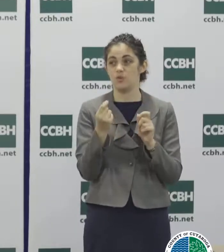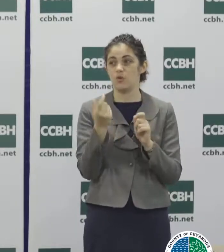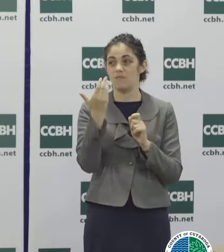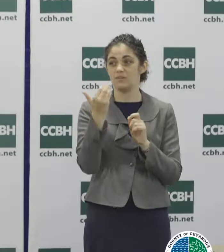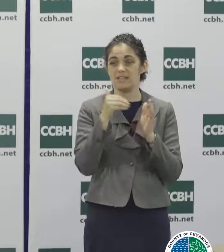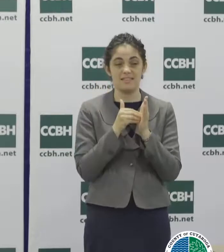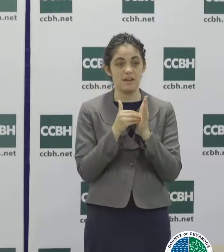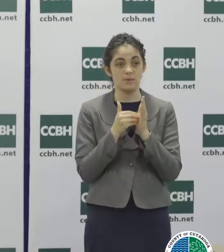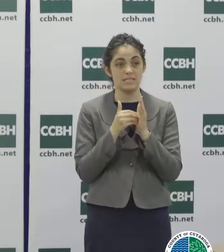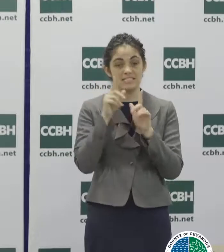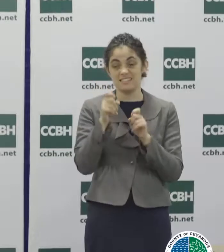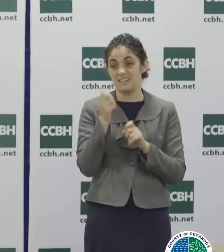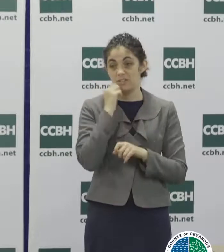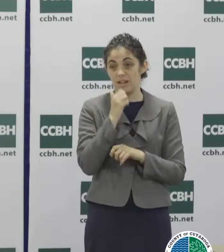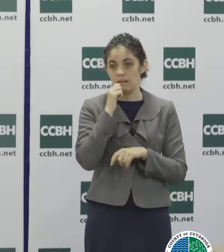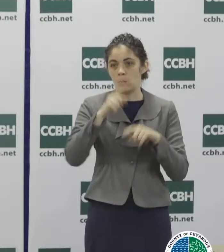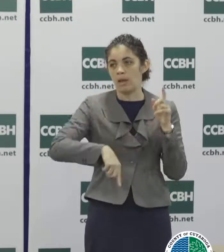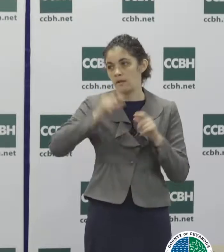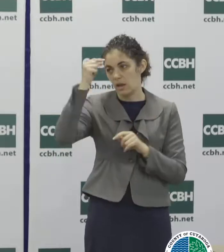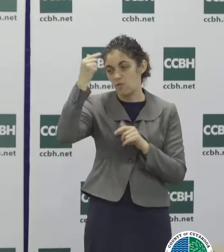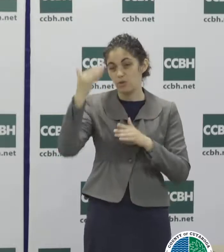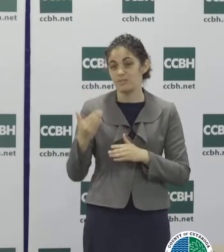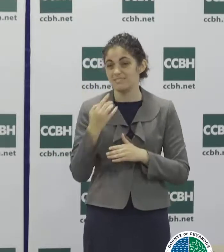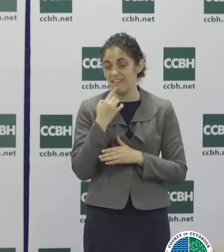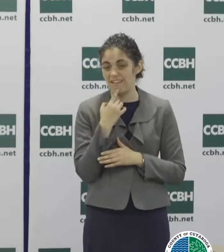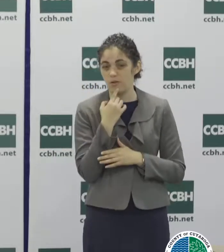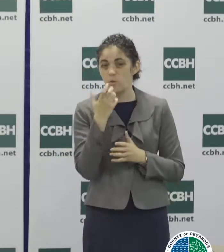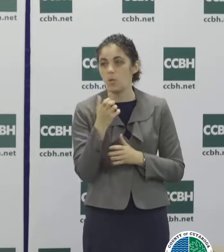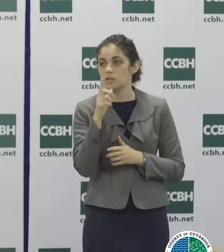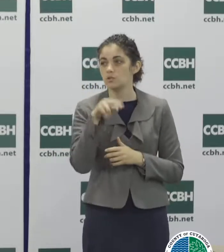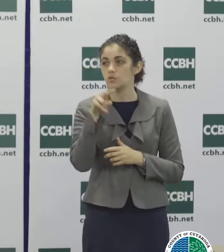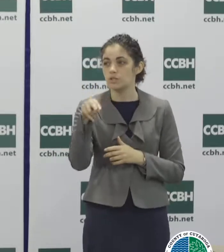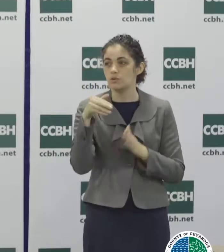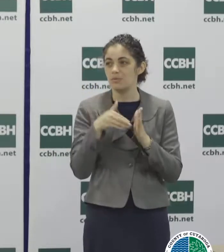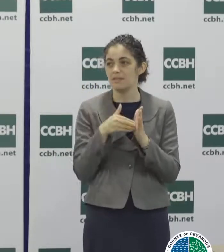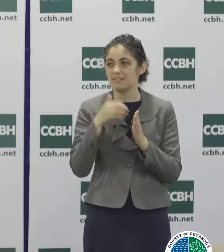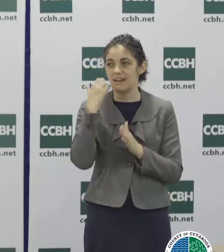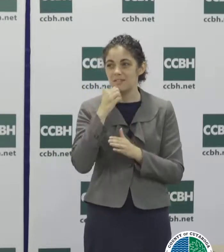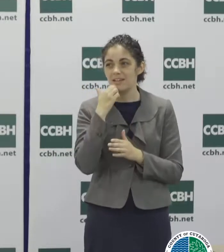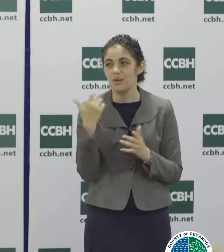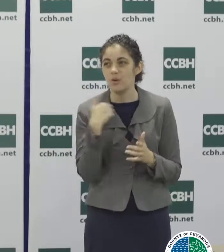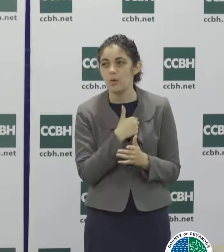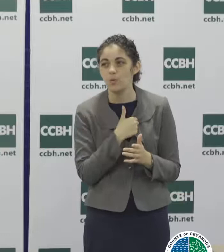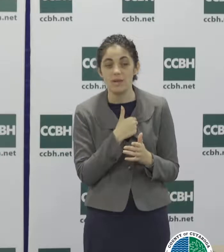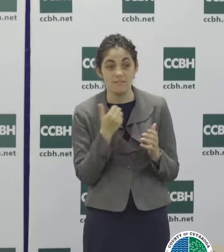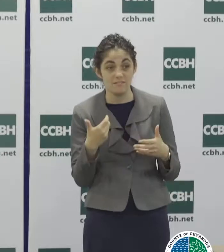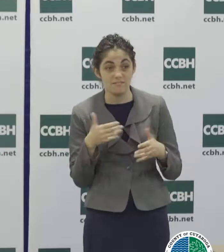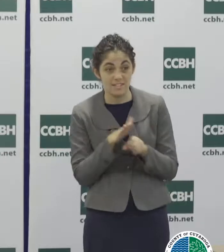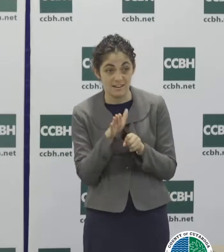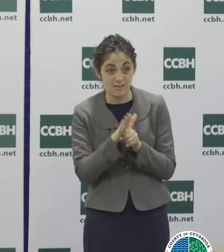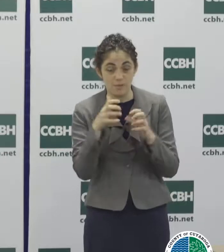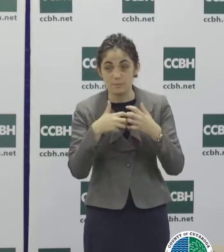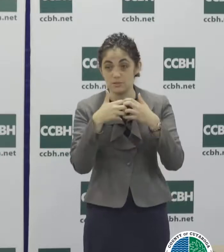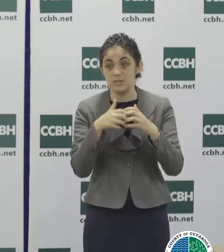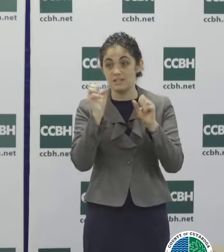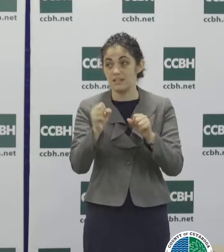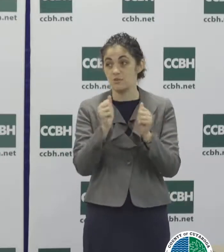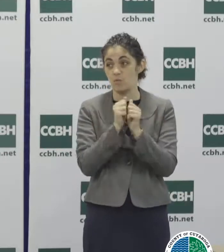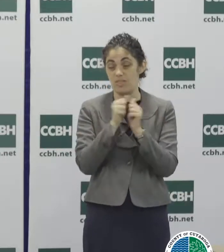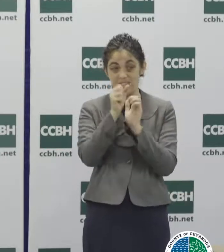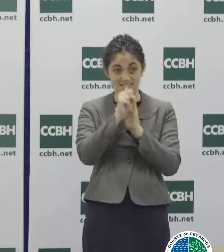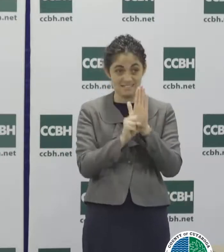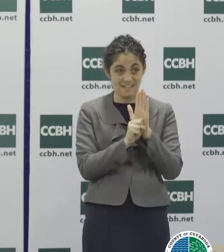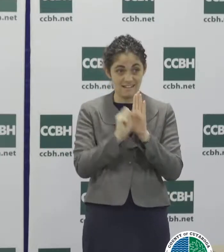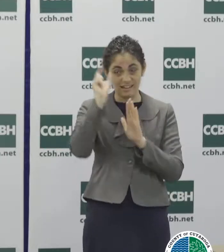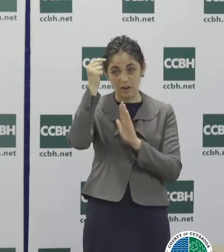15,000 a day. You heard our governor talk about wanting to run 22,000 a day. Well, we have enough machines per our state